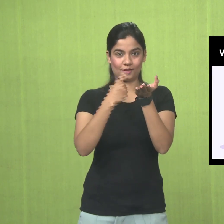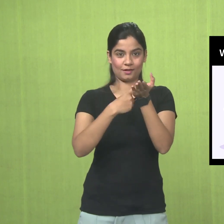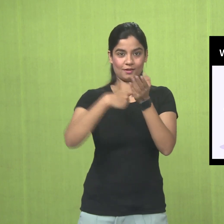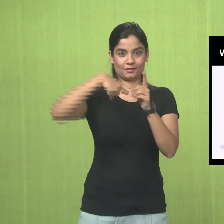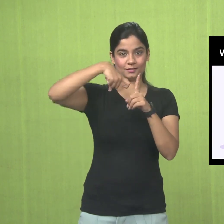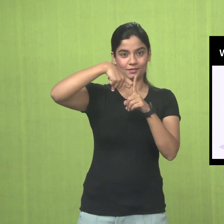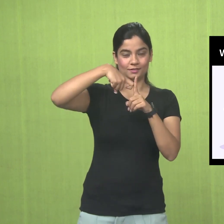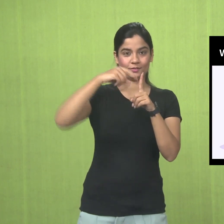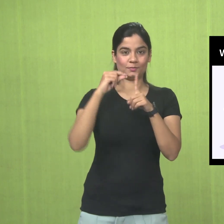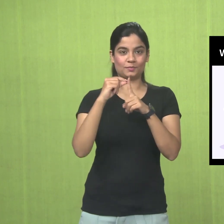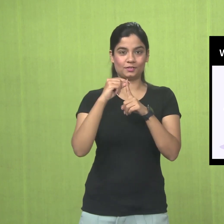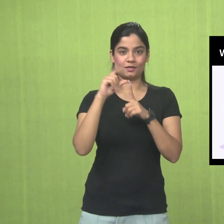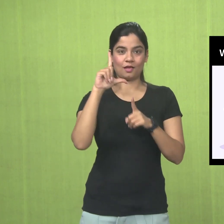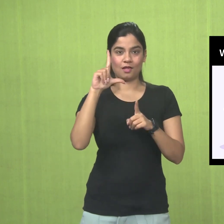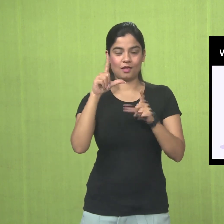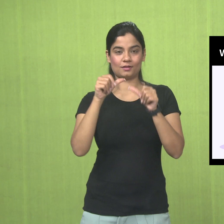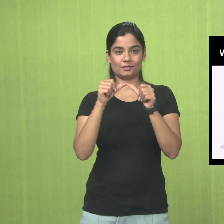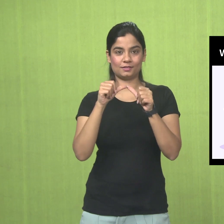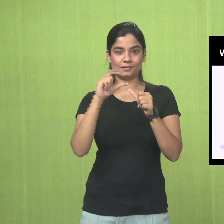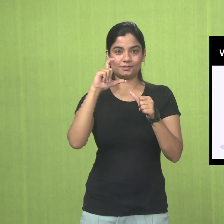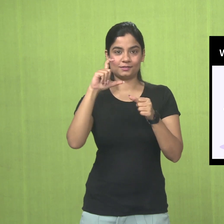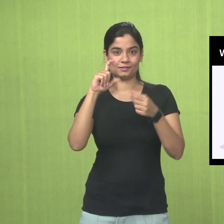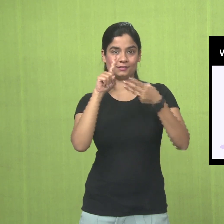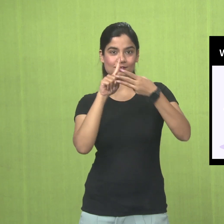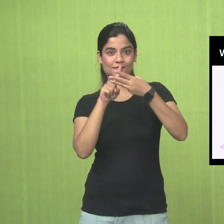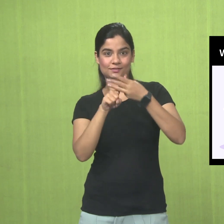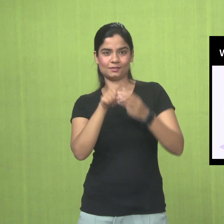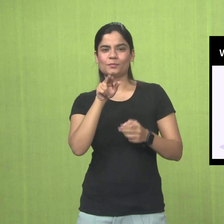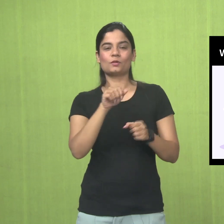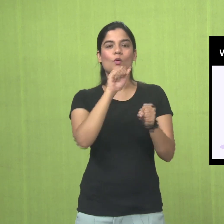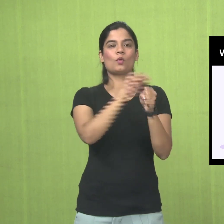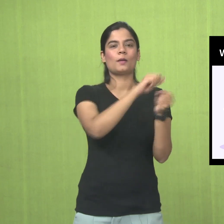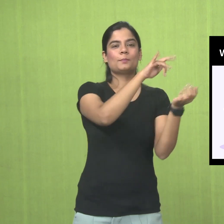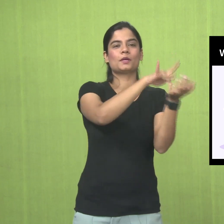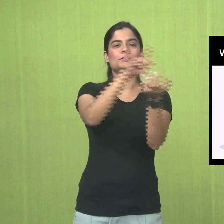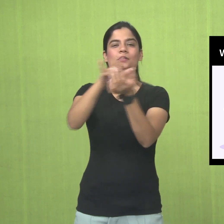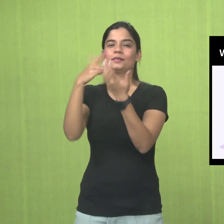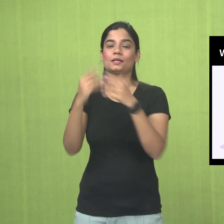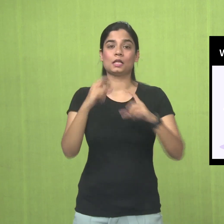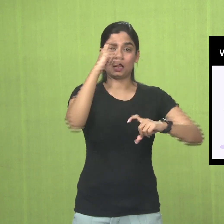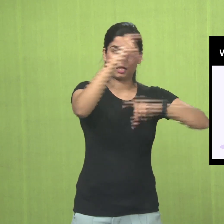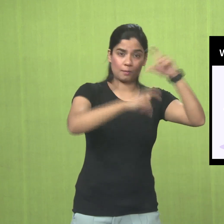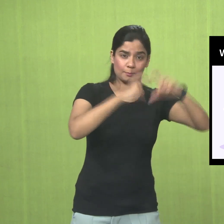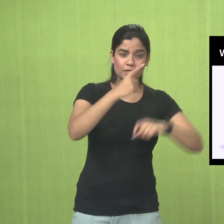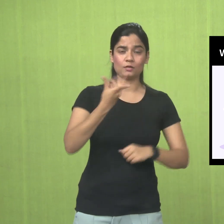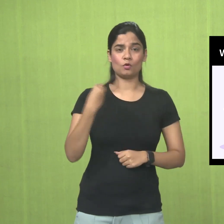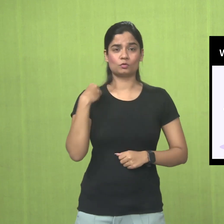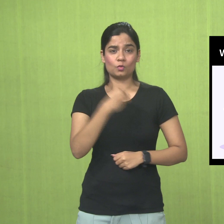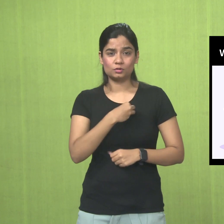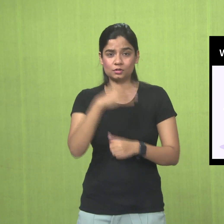Workplace. Workplace is the place where you go to work. For example, it could be a company, it could be a hospital, it could be a school or